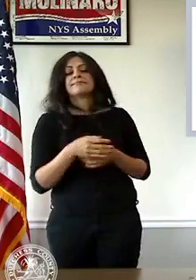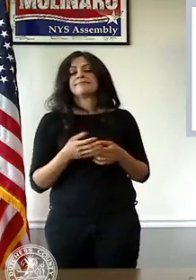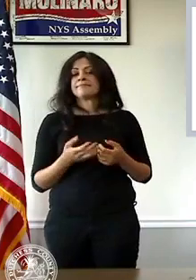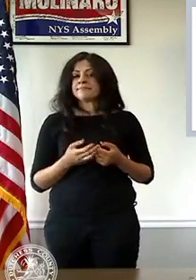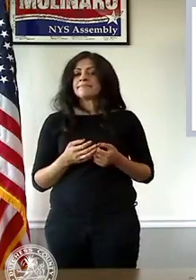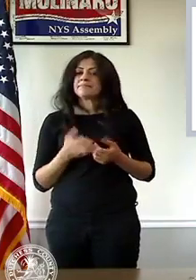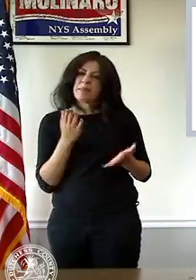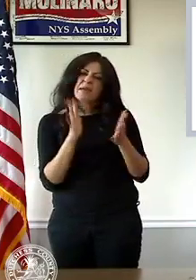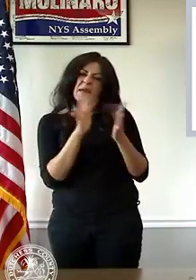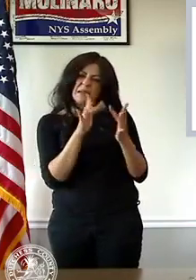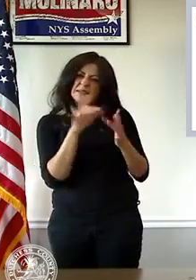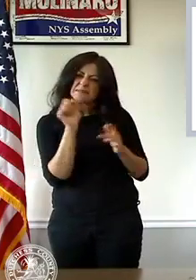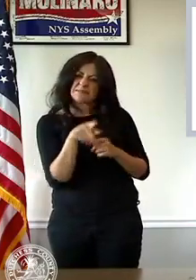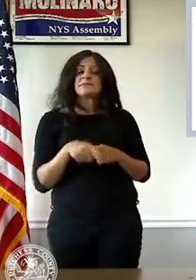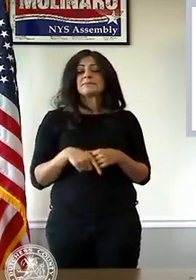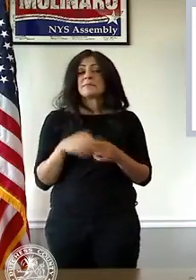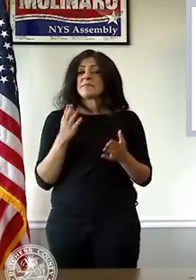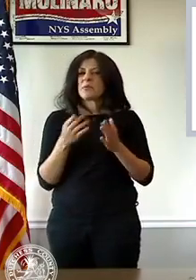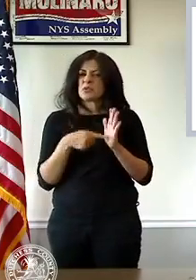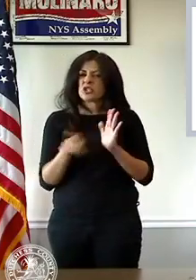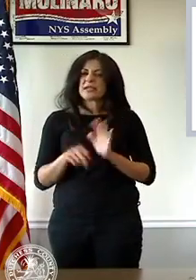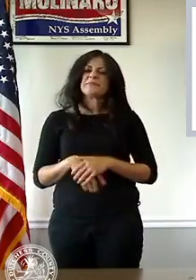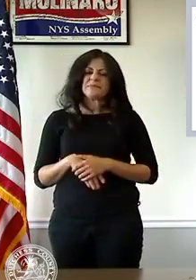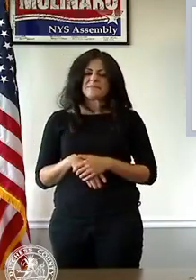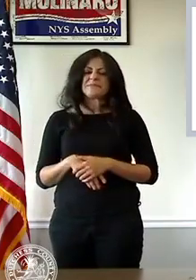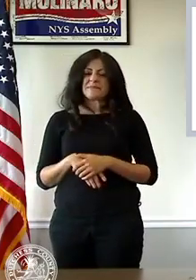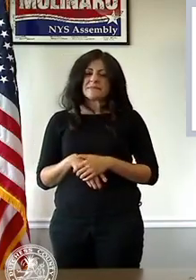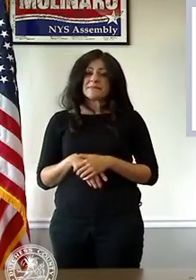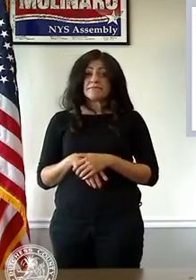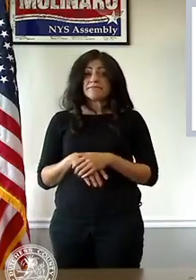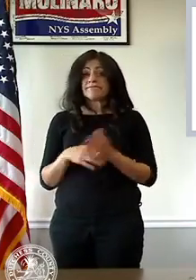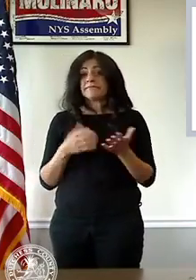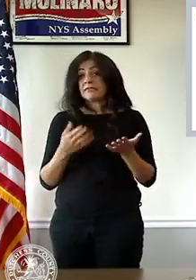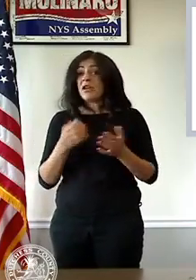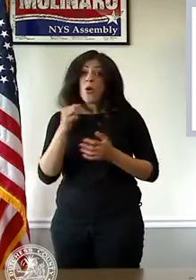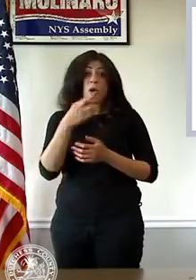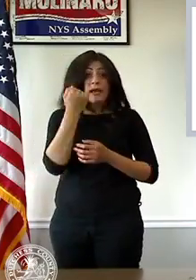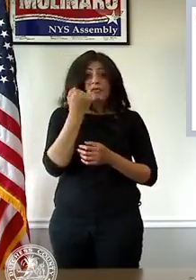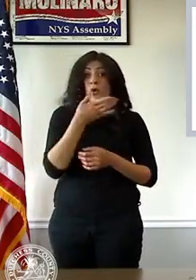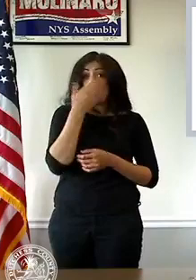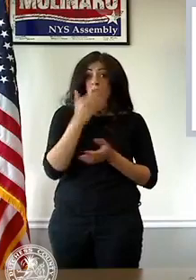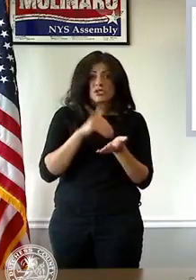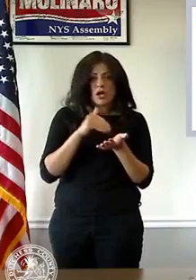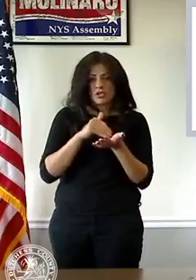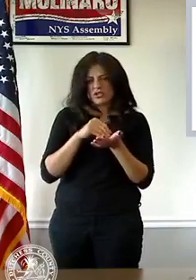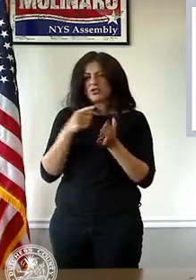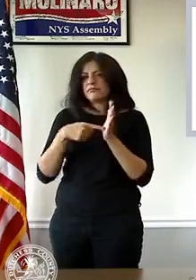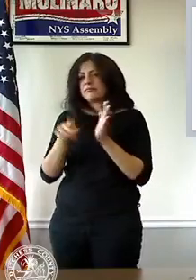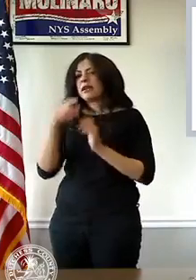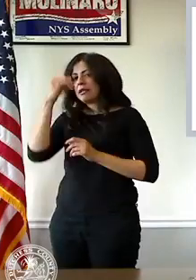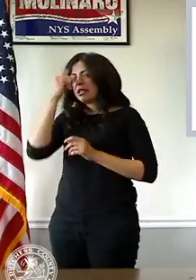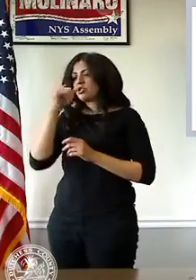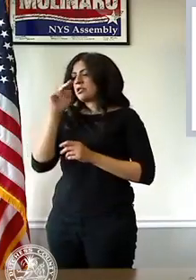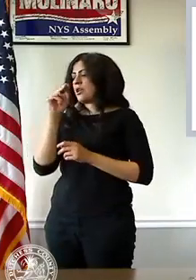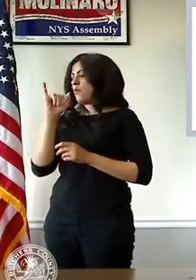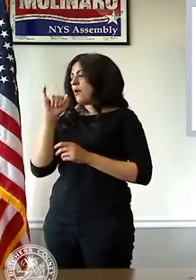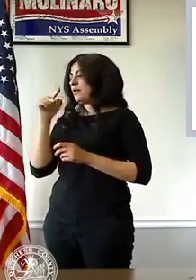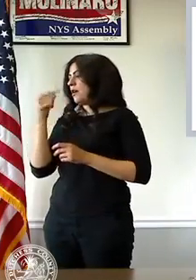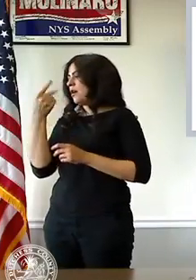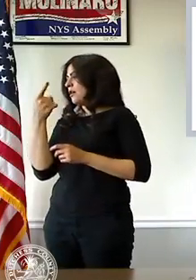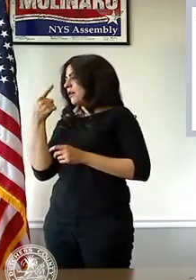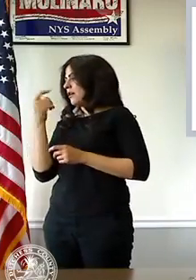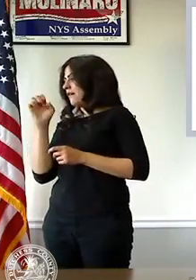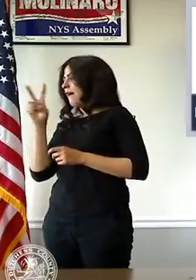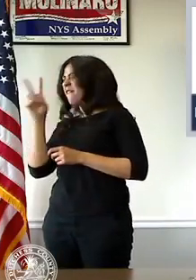again, something that you want to check with your physician if you have one. If not, visit dutchessny.gov. We'll provide you some links and information for